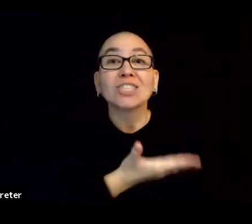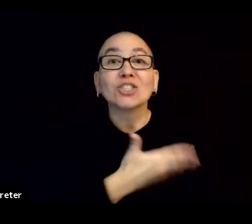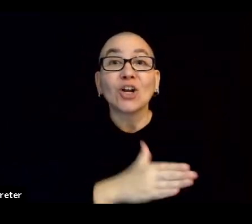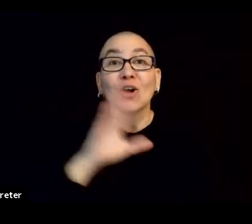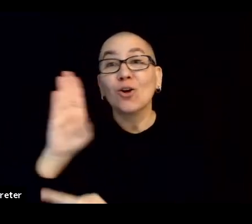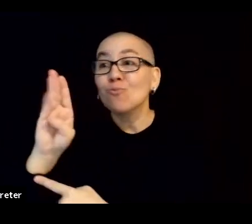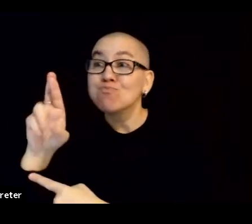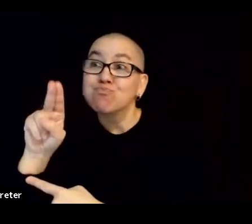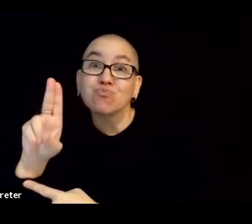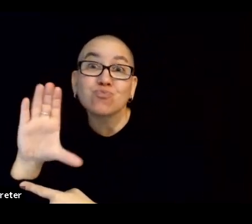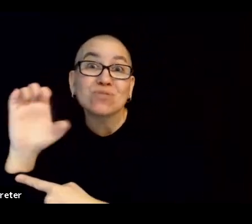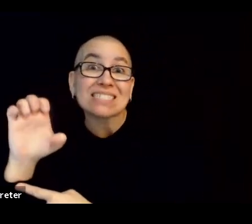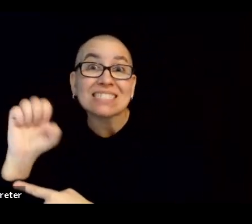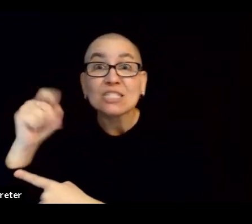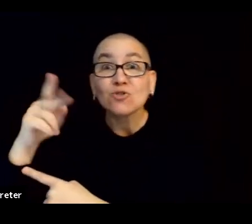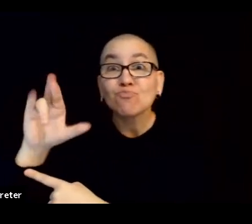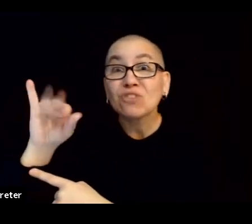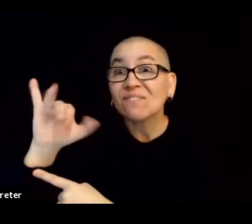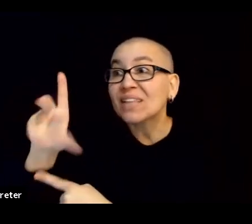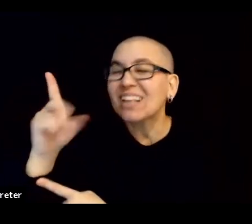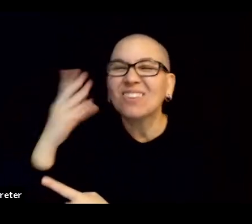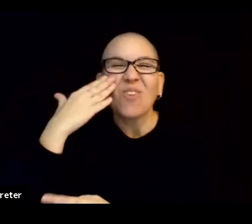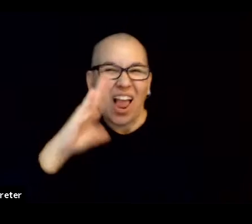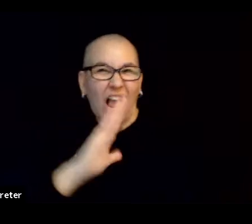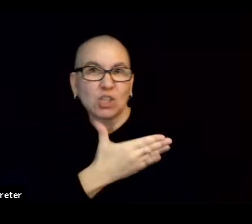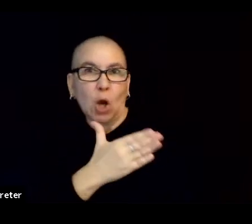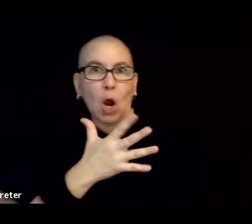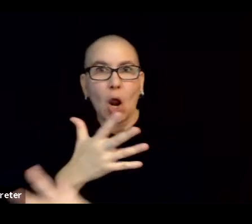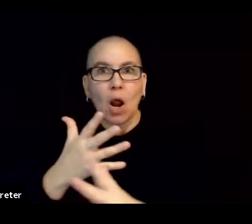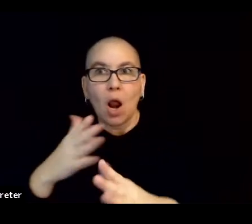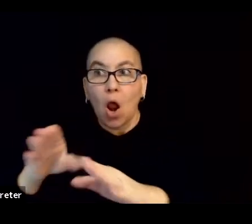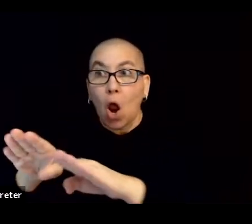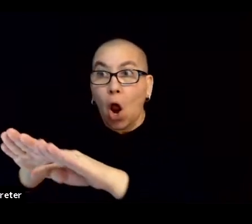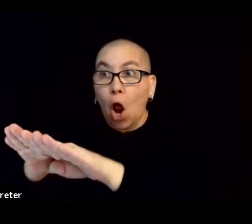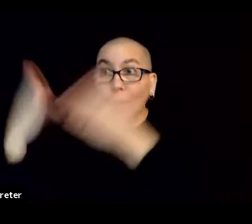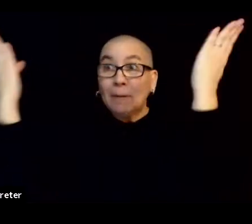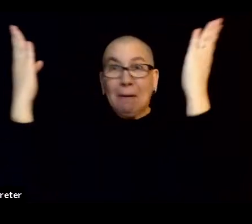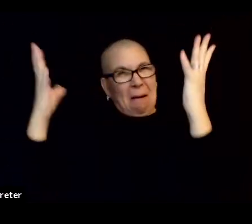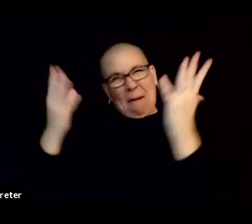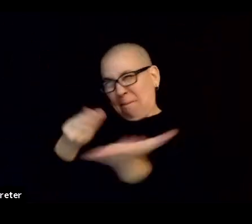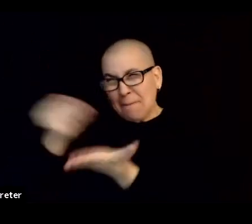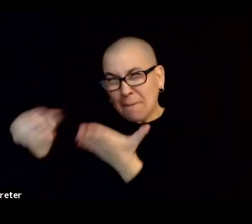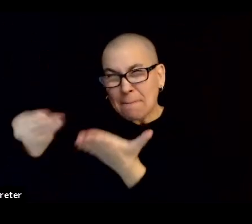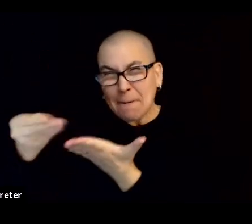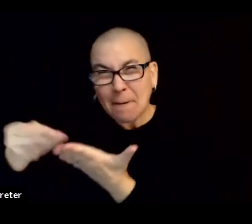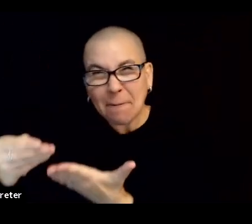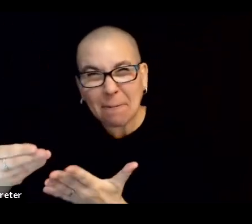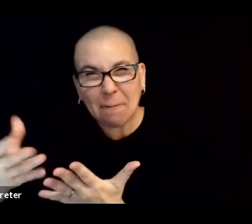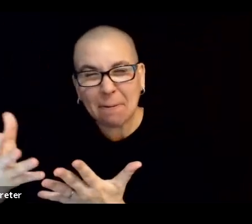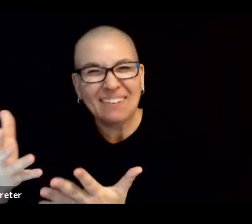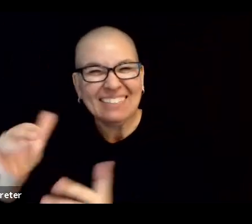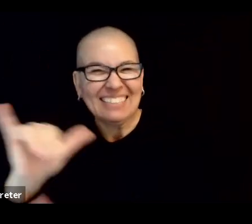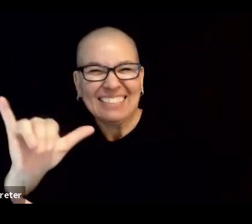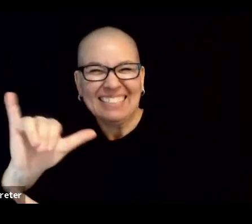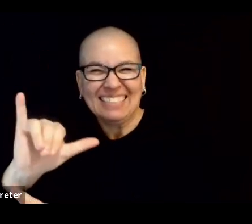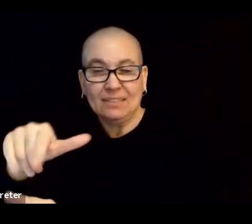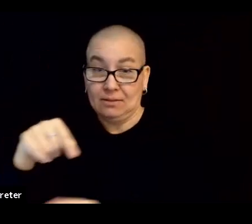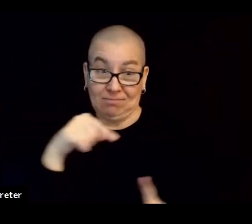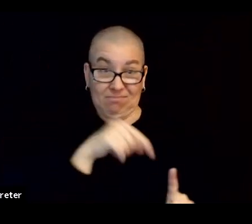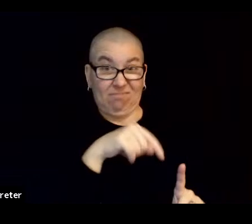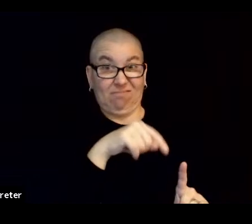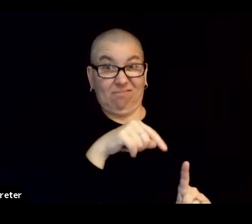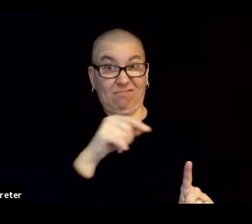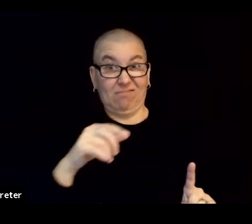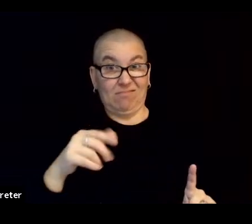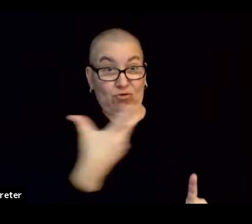on. I would ask folks who know that you're relatively healthy, know that we're asking 65 and above. I would like to think that, if